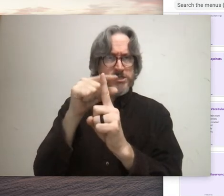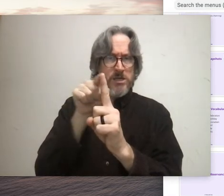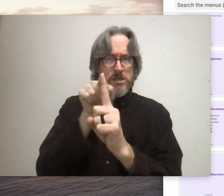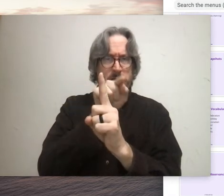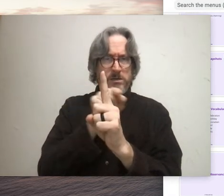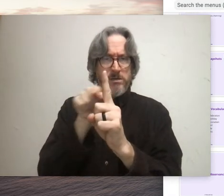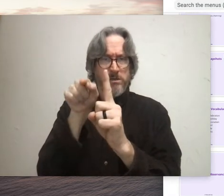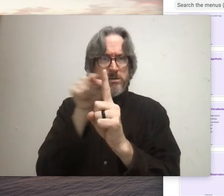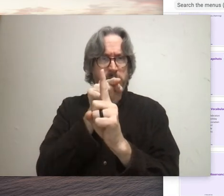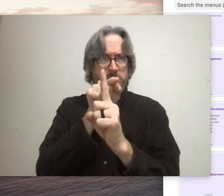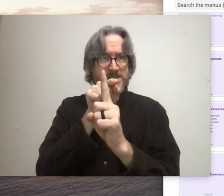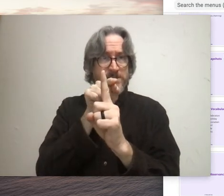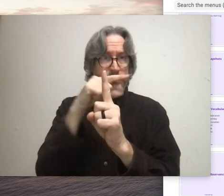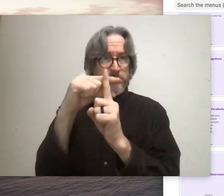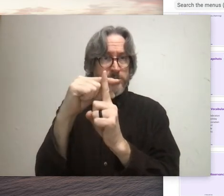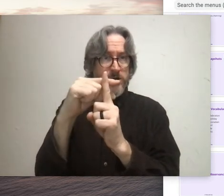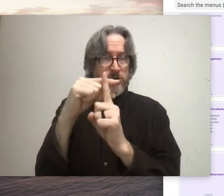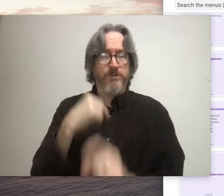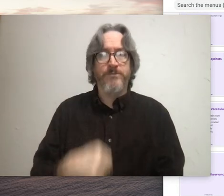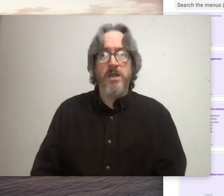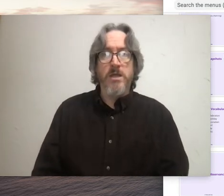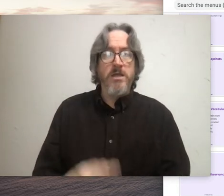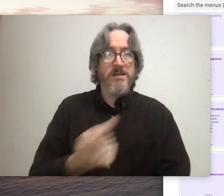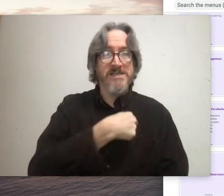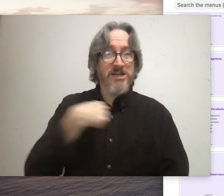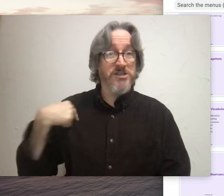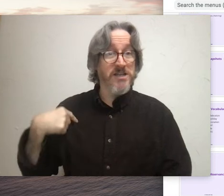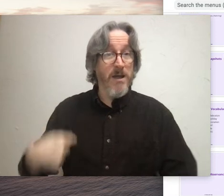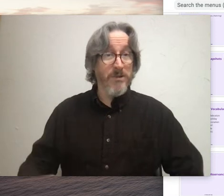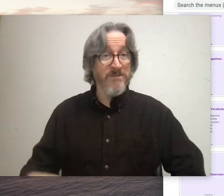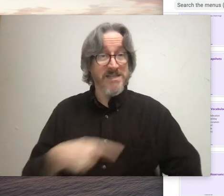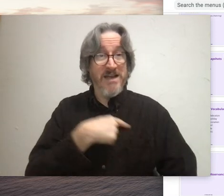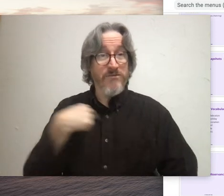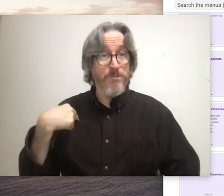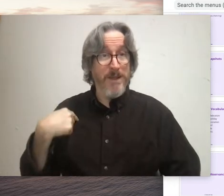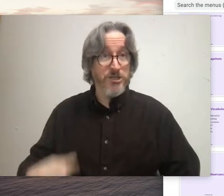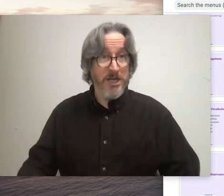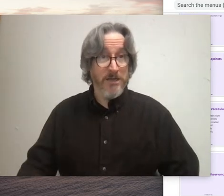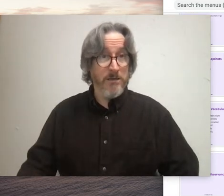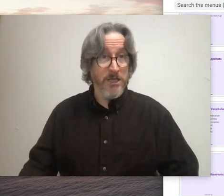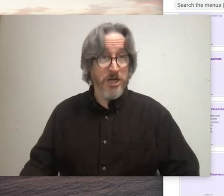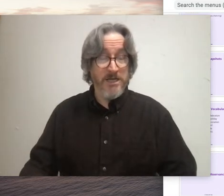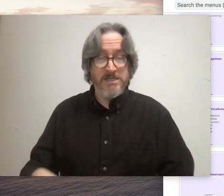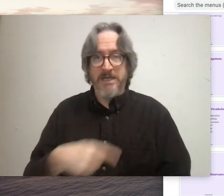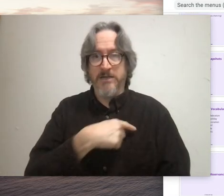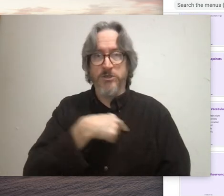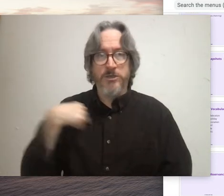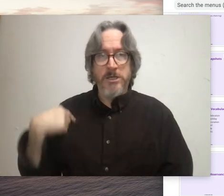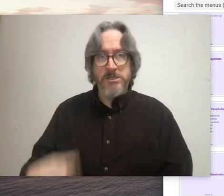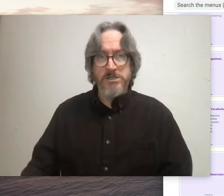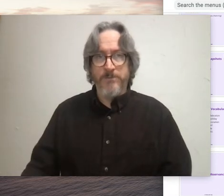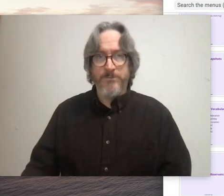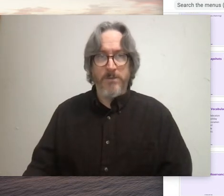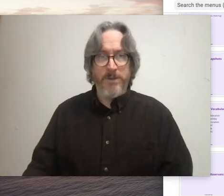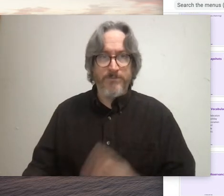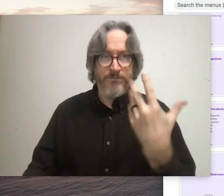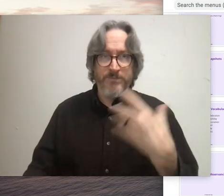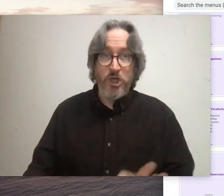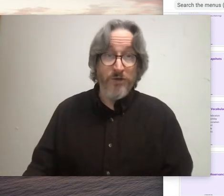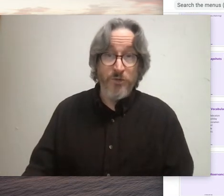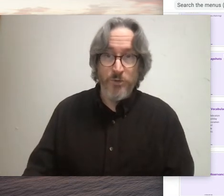which is their symbol, their character. This is actually, I believe, the sign for Beijing in Chinese Sign Language. So,